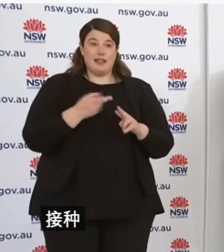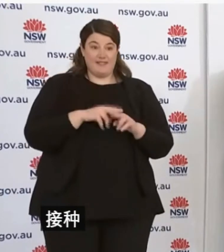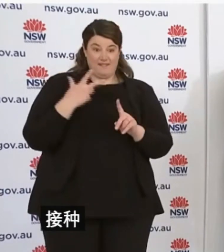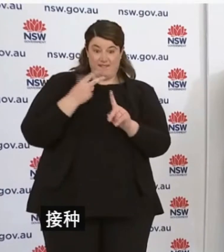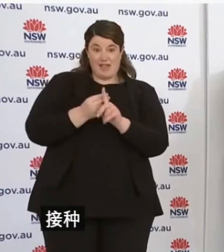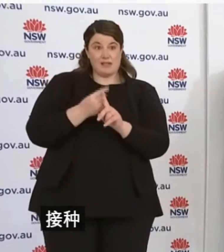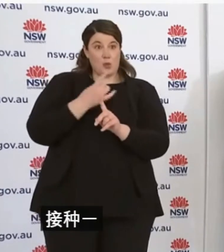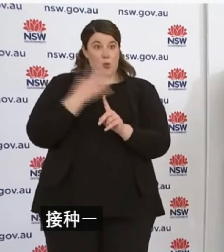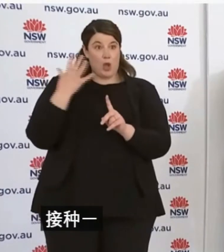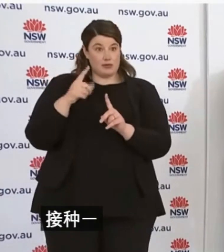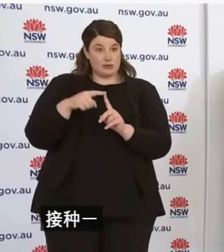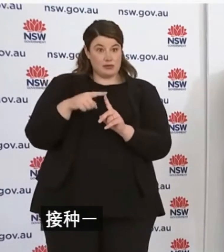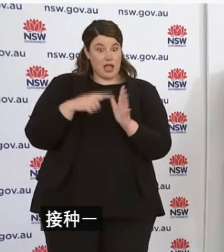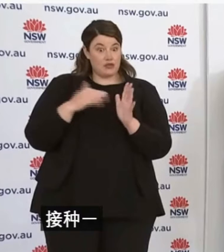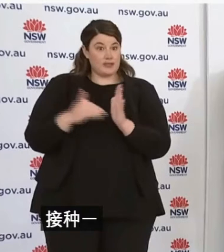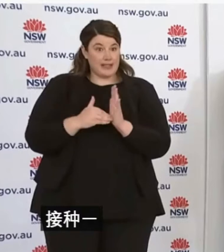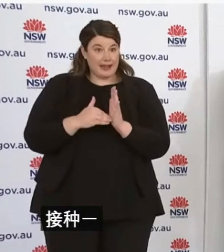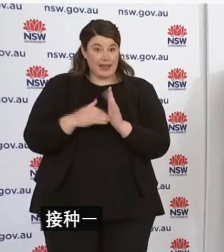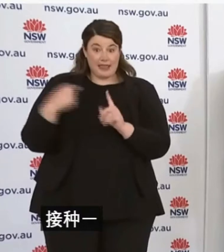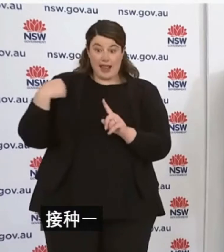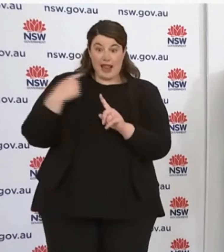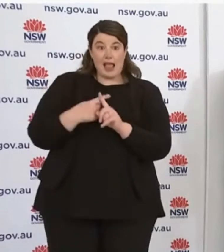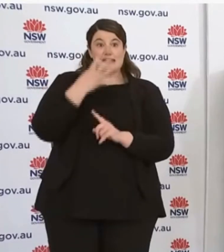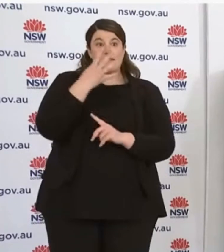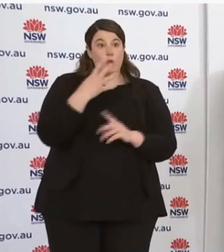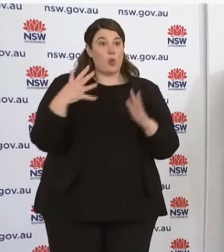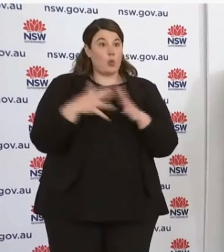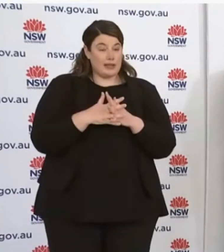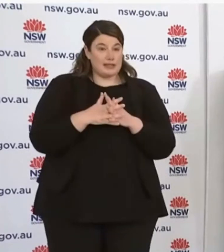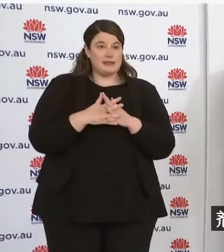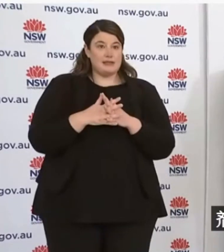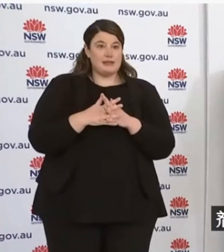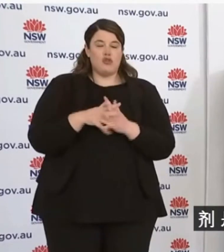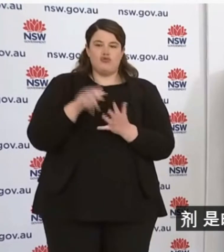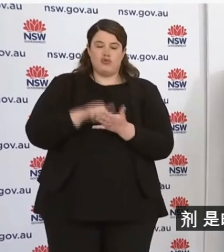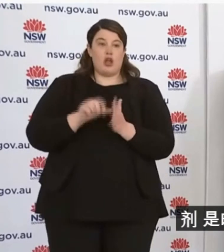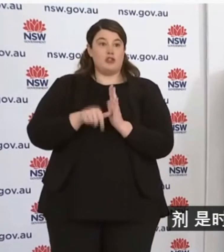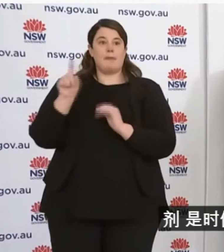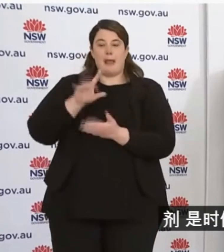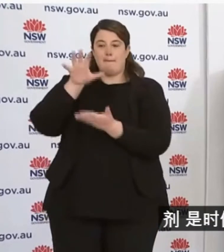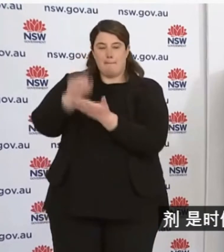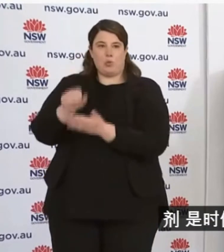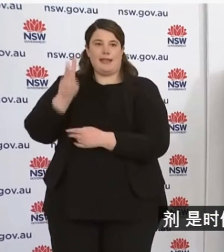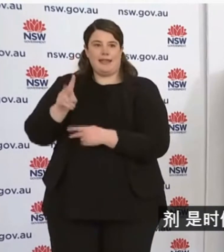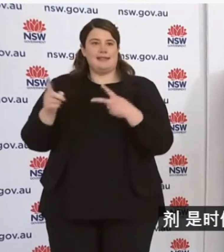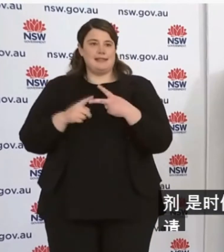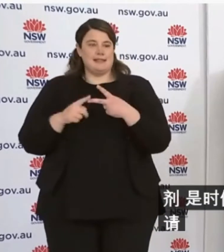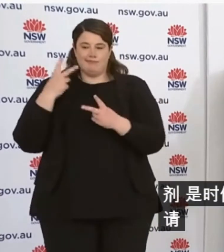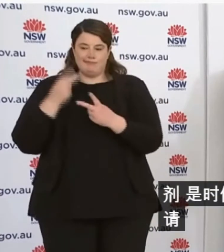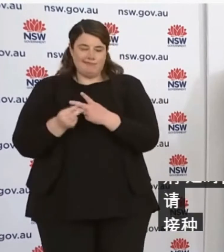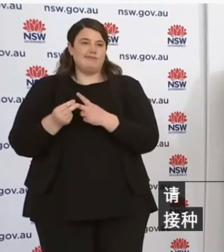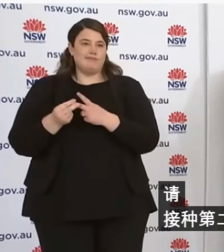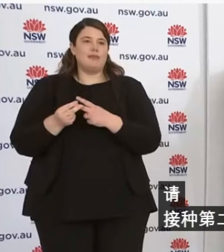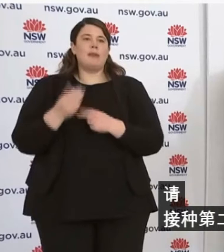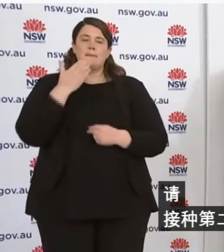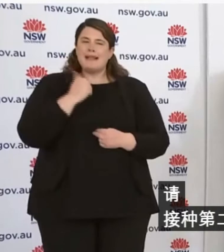your vaccine, first dose of AstraZeneca, within the last 4 weeks, now is the time to get your 2nd dose. Please